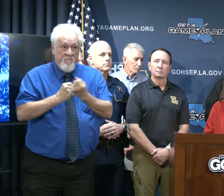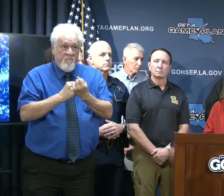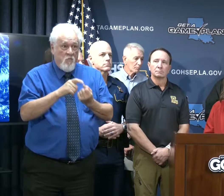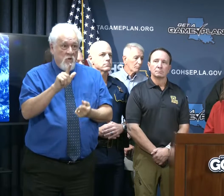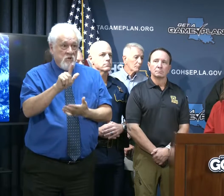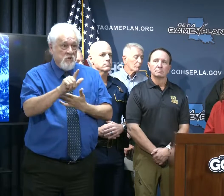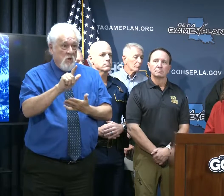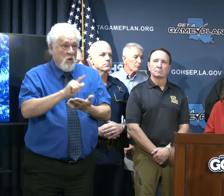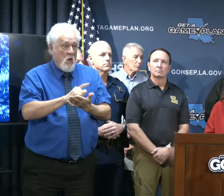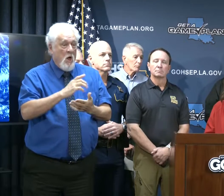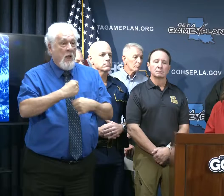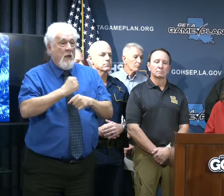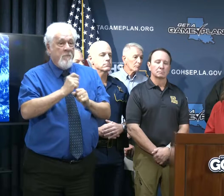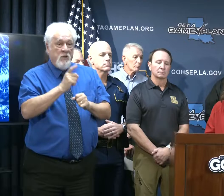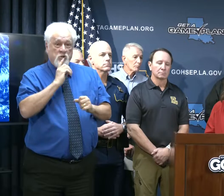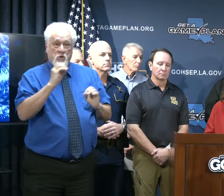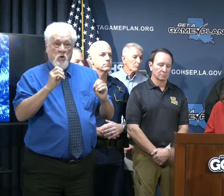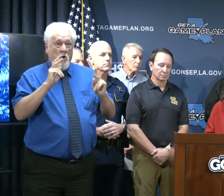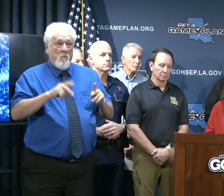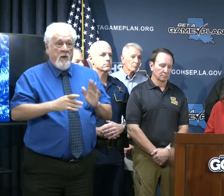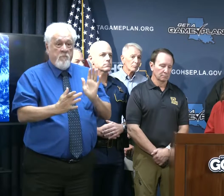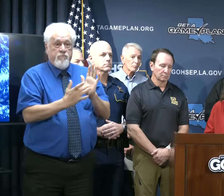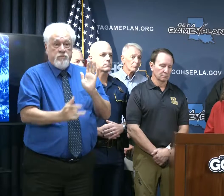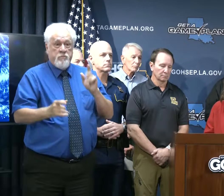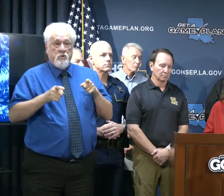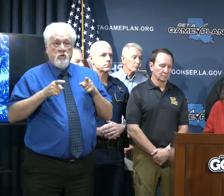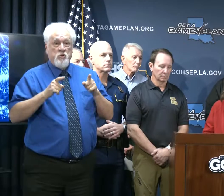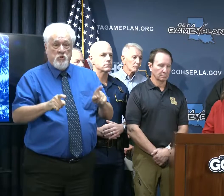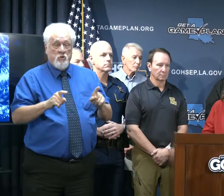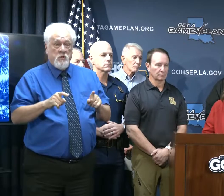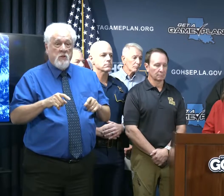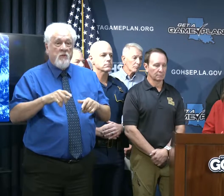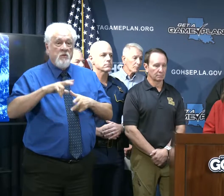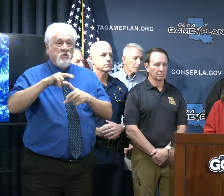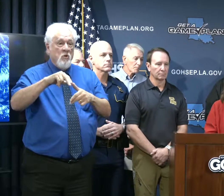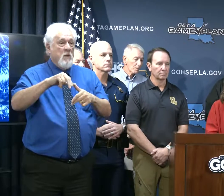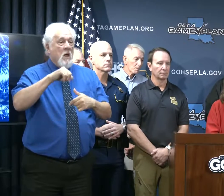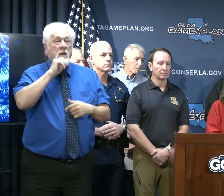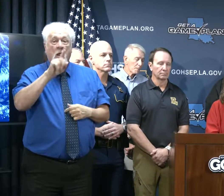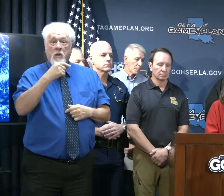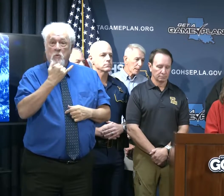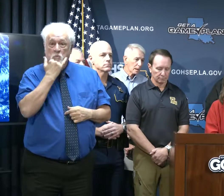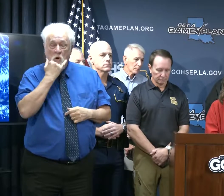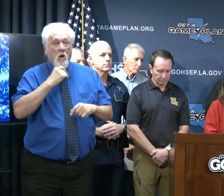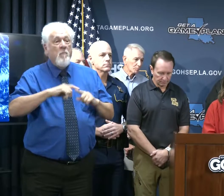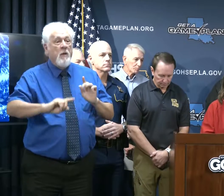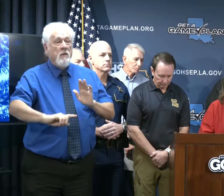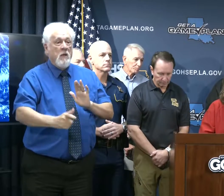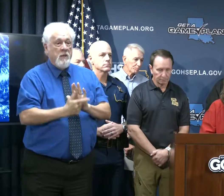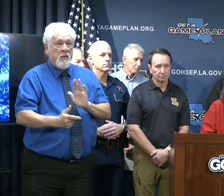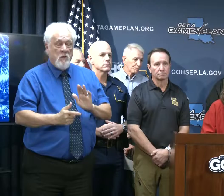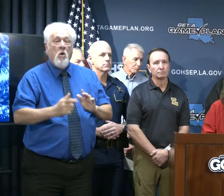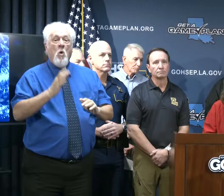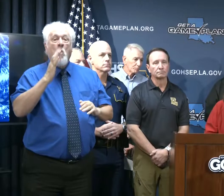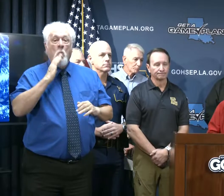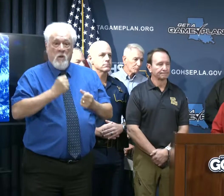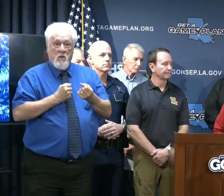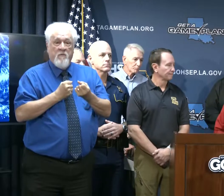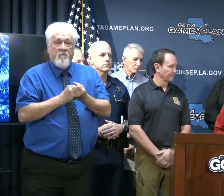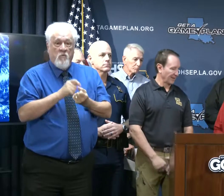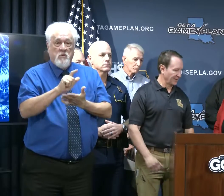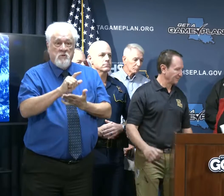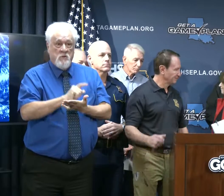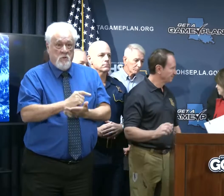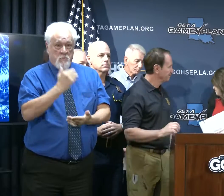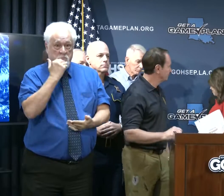and we will make sure that no one is taken advantage of during the storm. It's not only wrong, it is illegal, and we will enforce the law. Thank